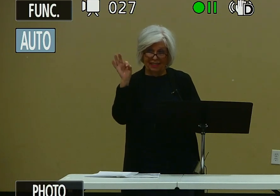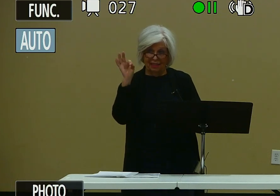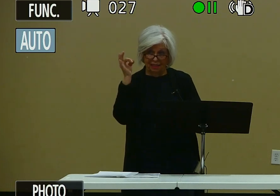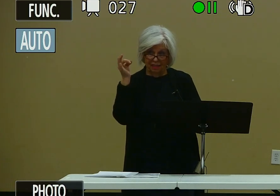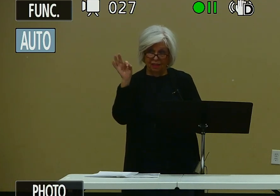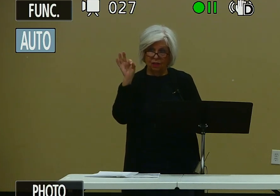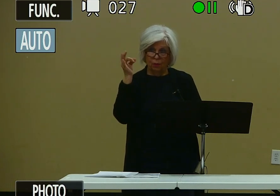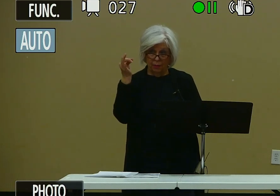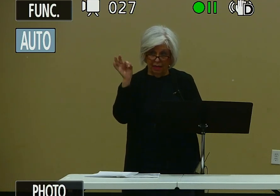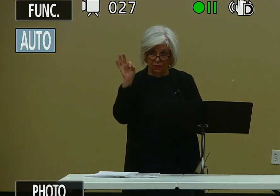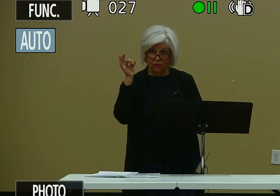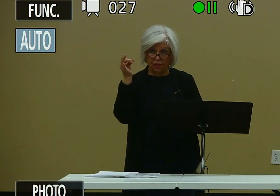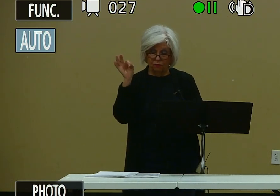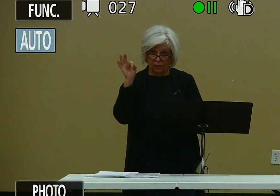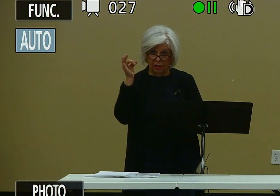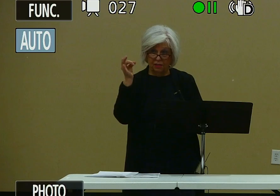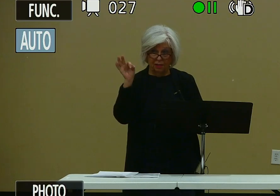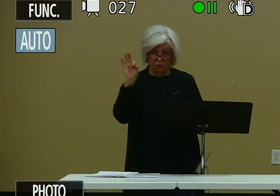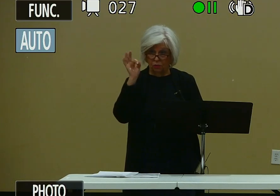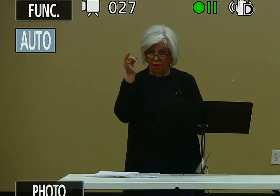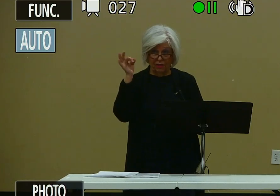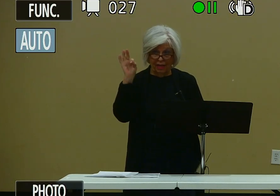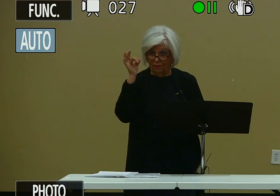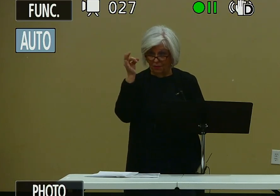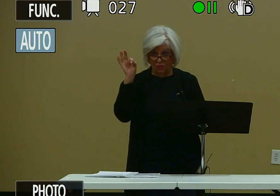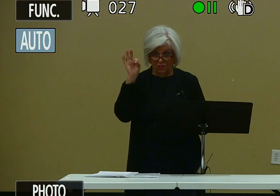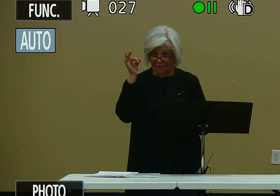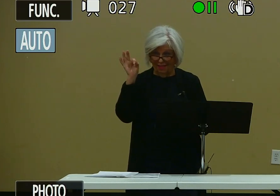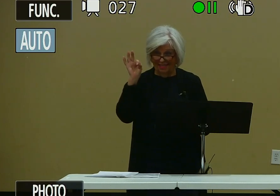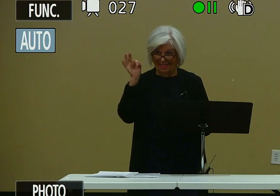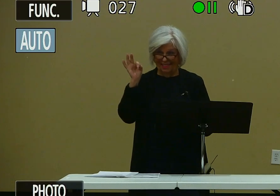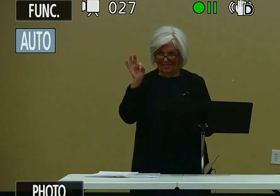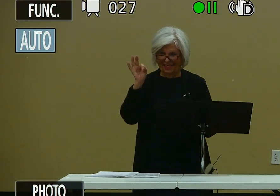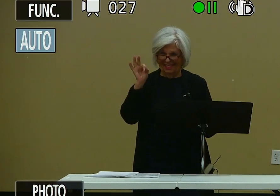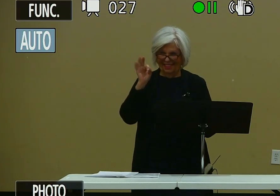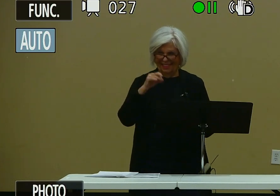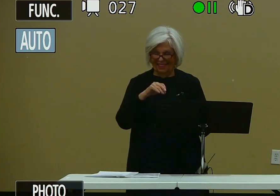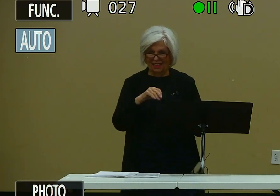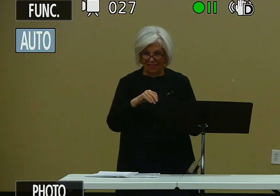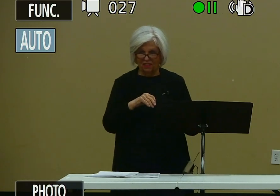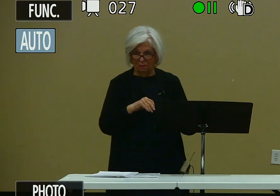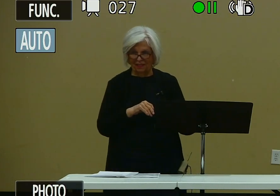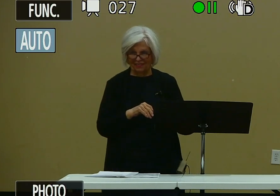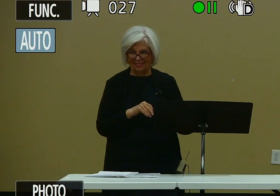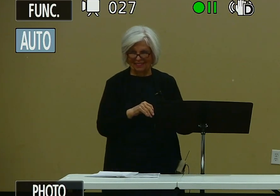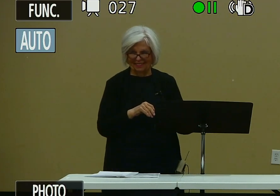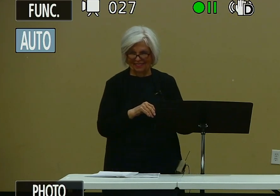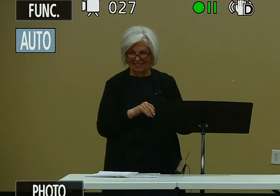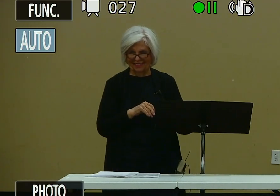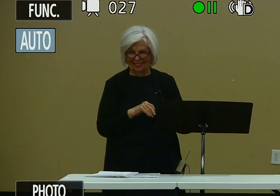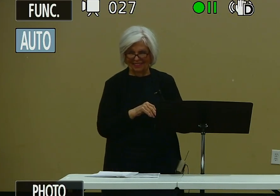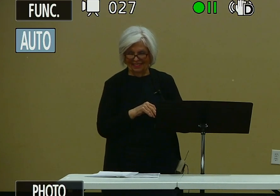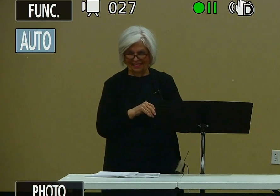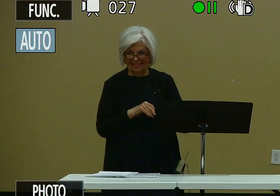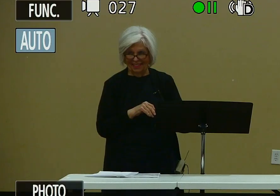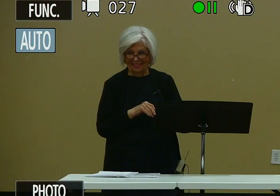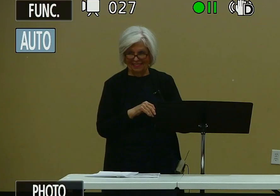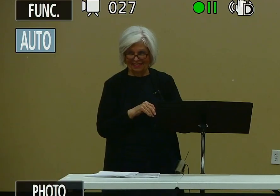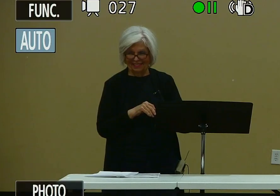619, we would add the sign for 19, but you haven't had these signs yet. They come later. Okay?